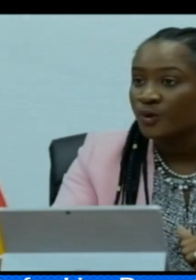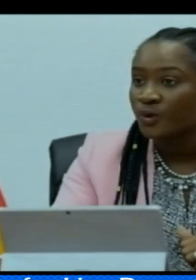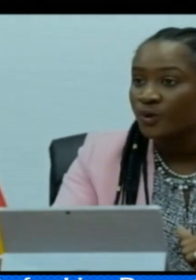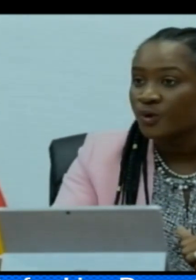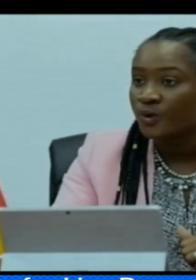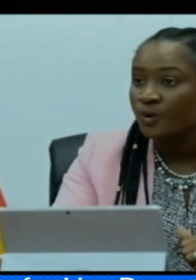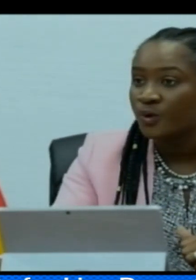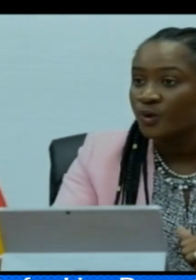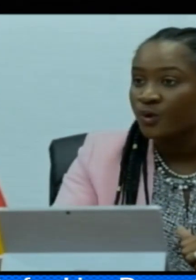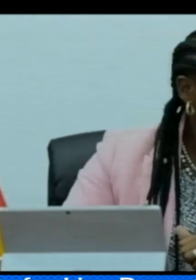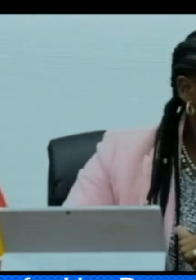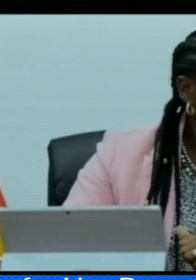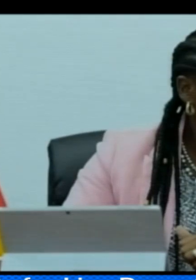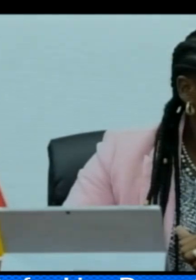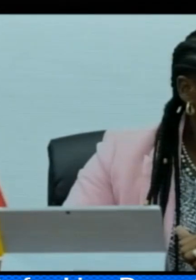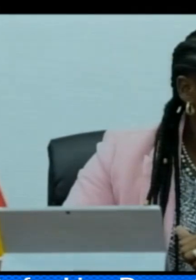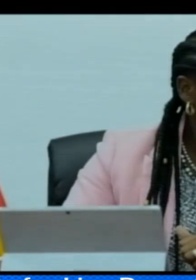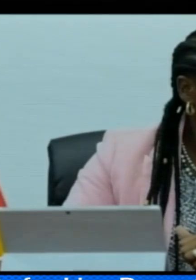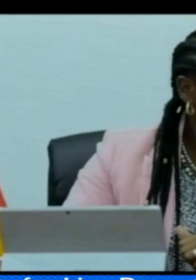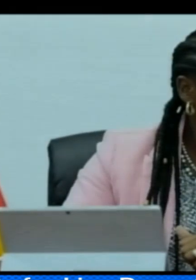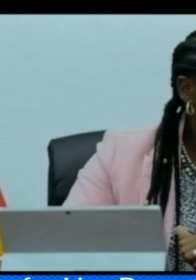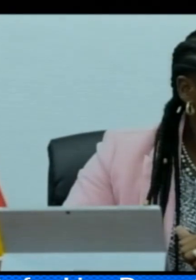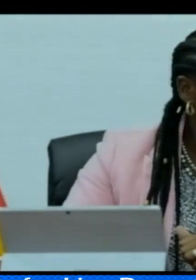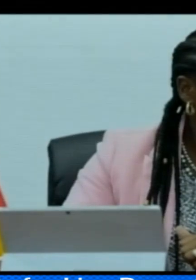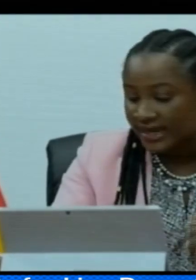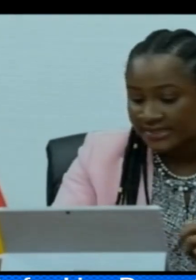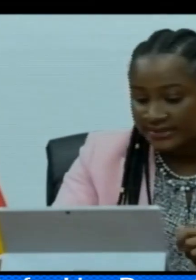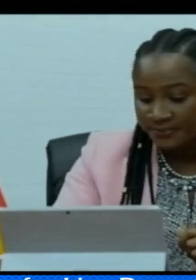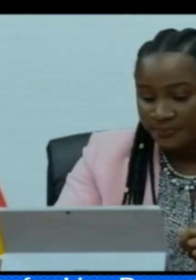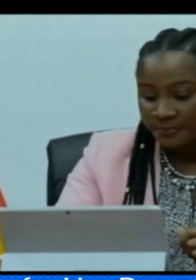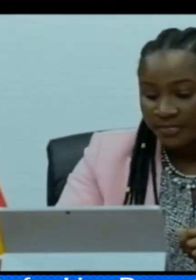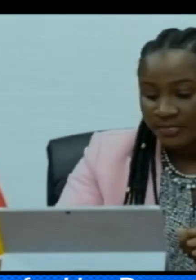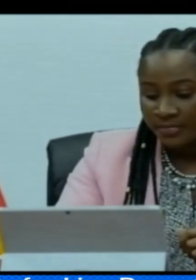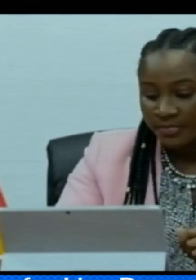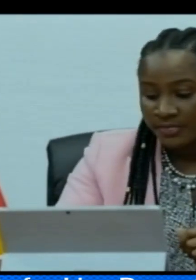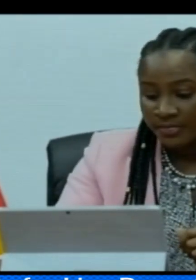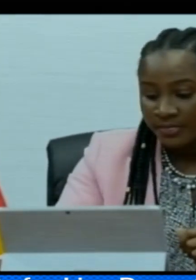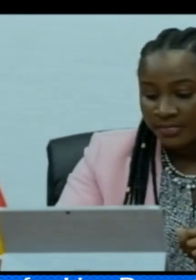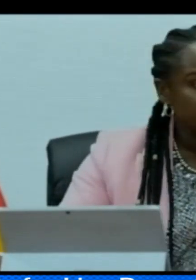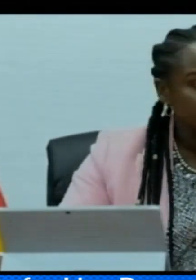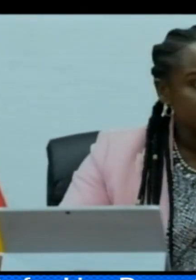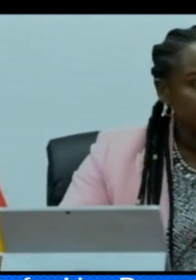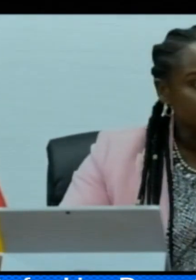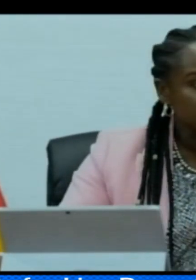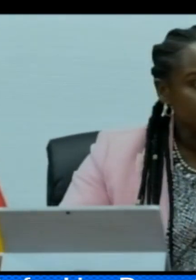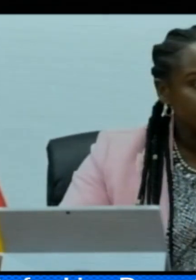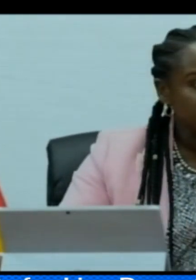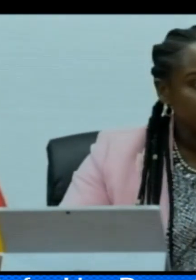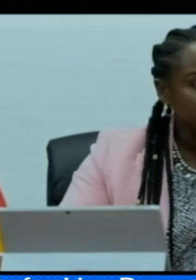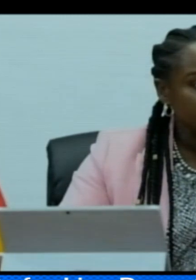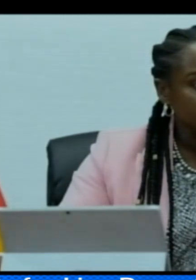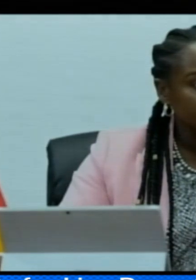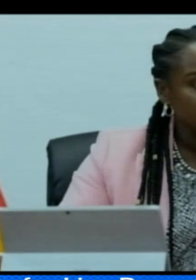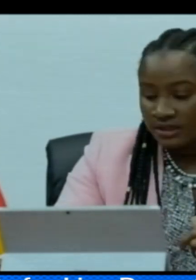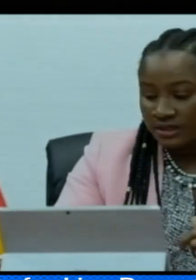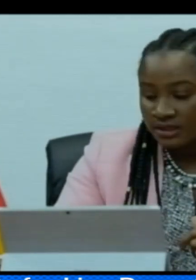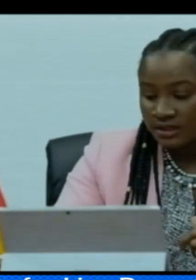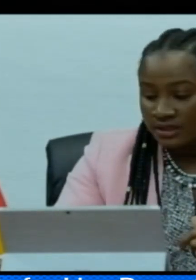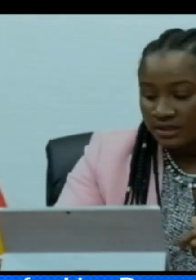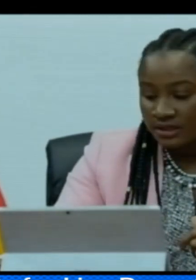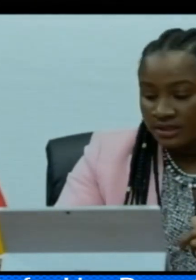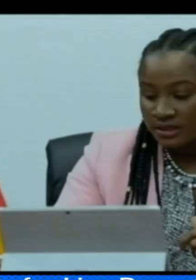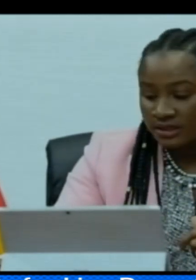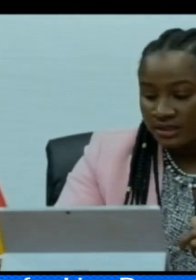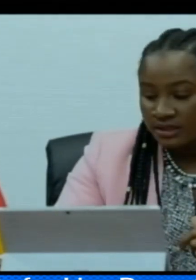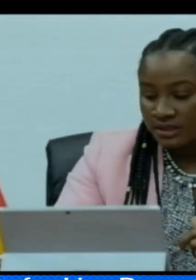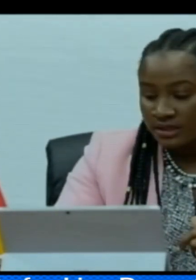quarantine and for isolation purposes, should the need so arise. Immediately after those meetings, the Ministry of